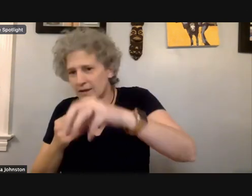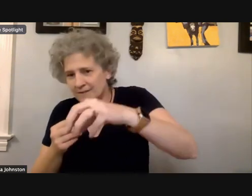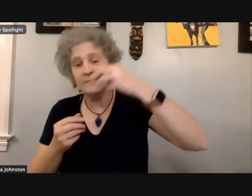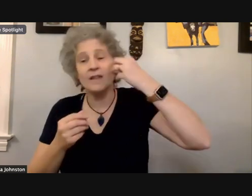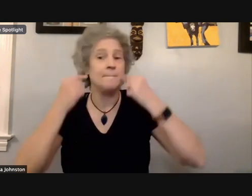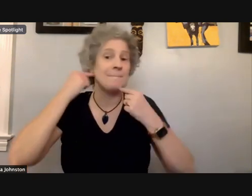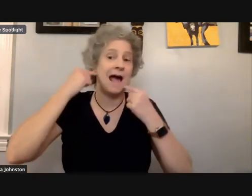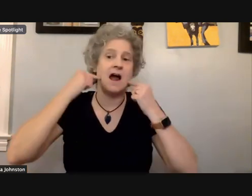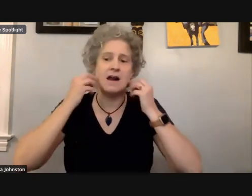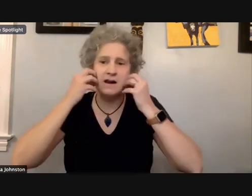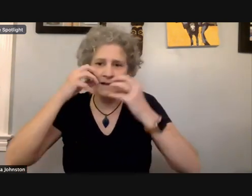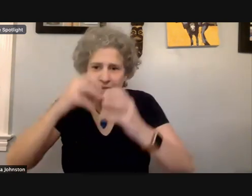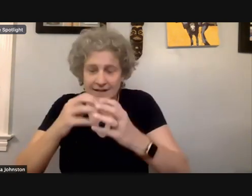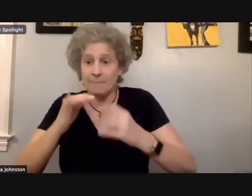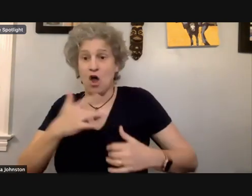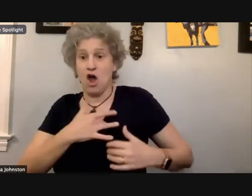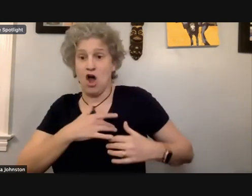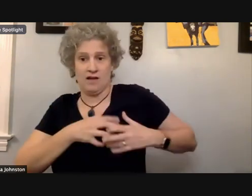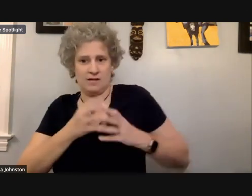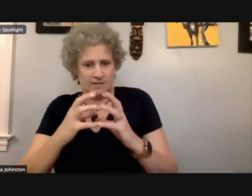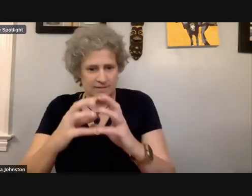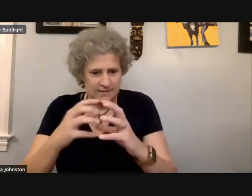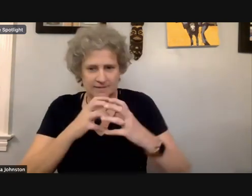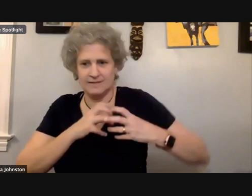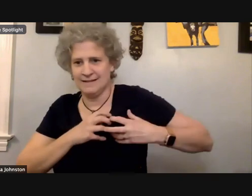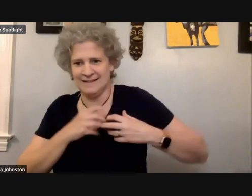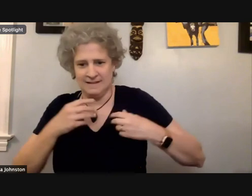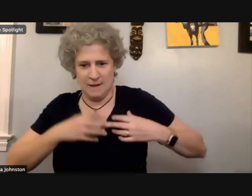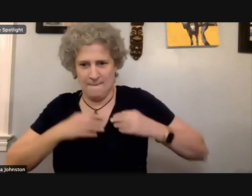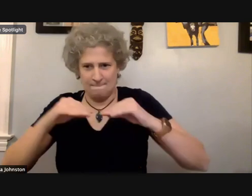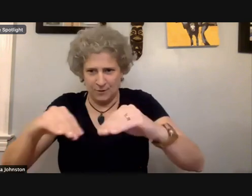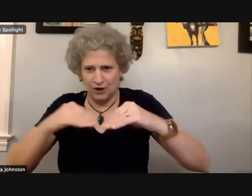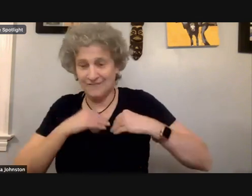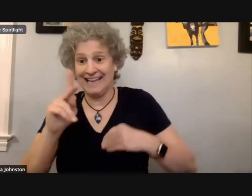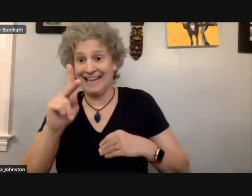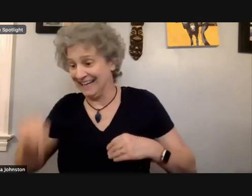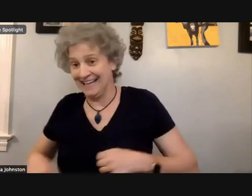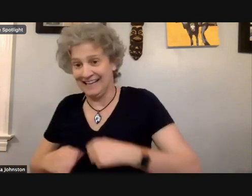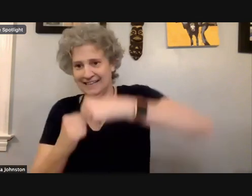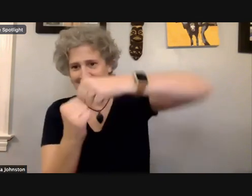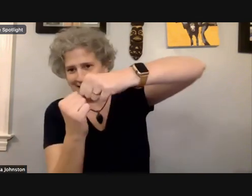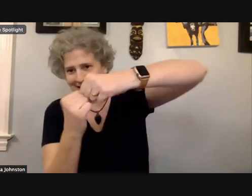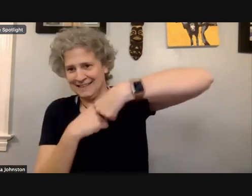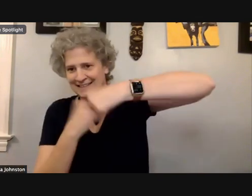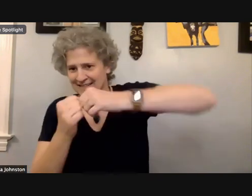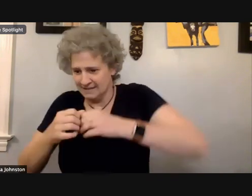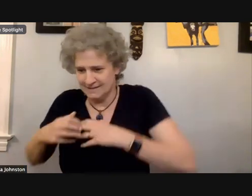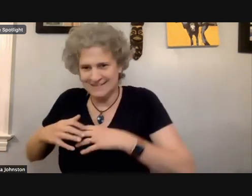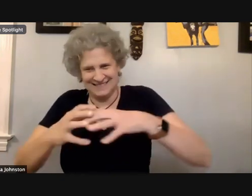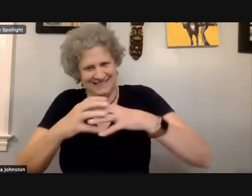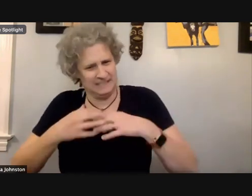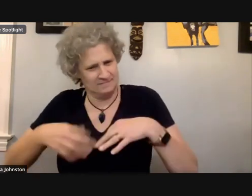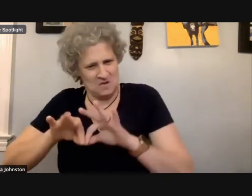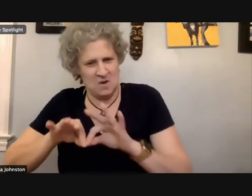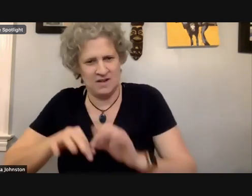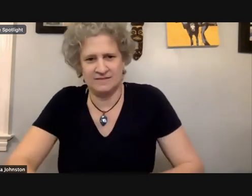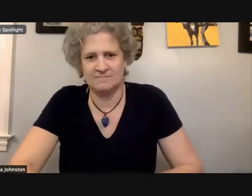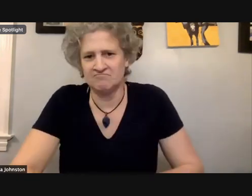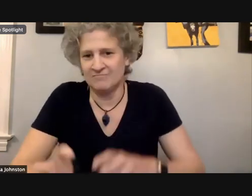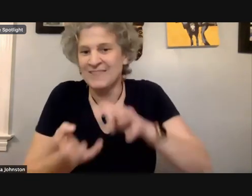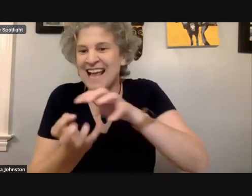roots coming down out of a tooth, showing where the teeth are located. You can use them to describe parts of the body like the heart, showing